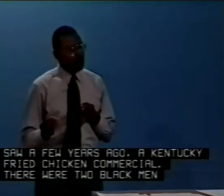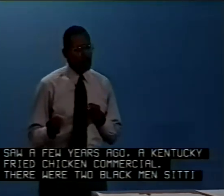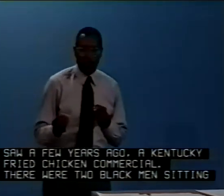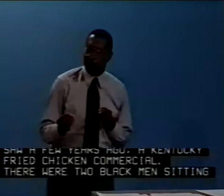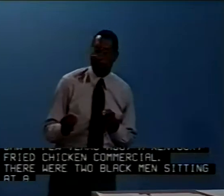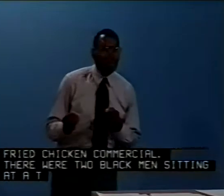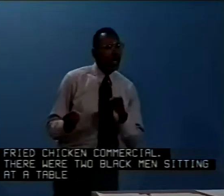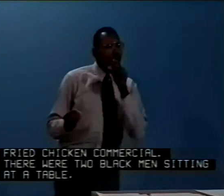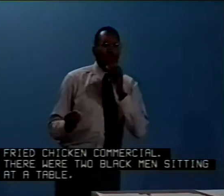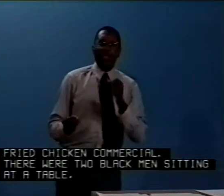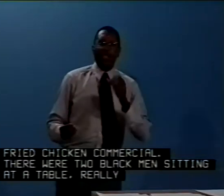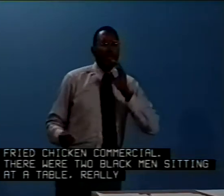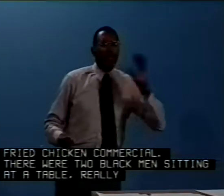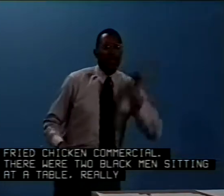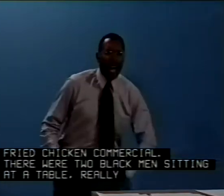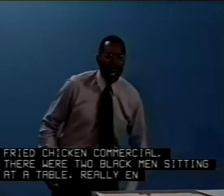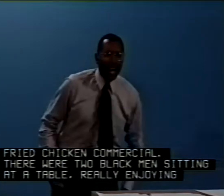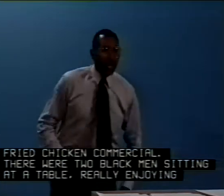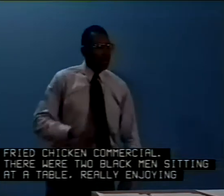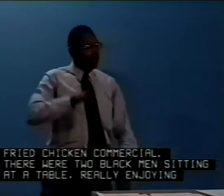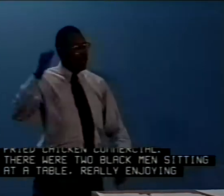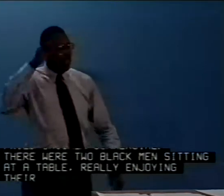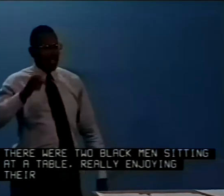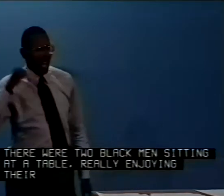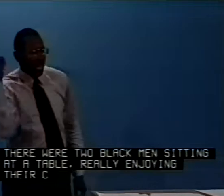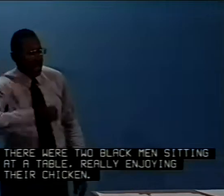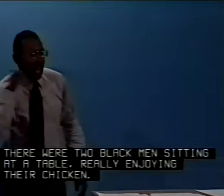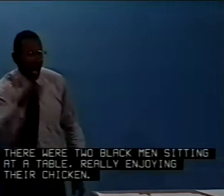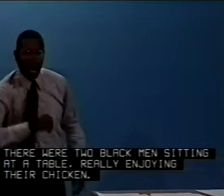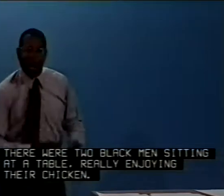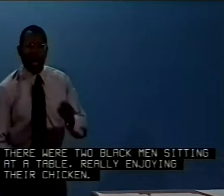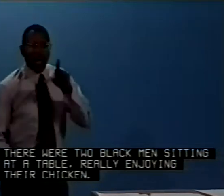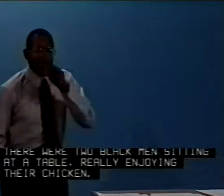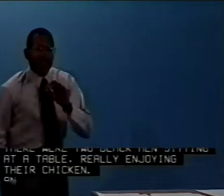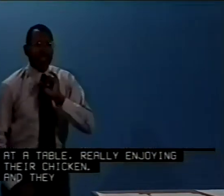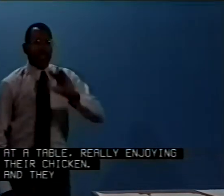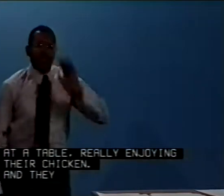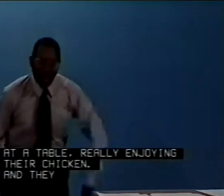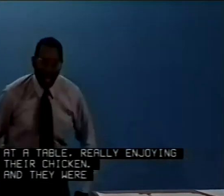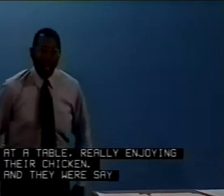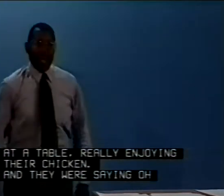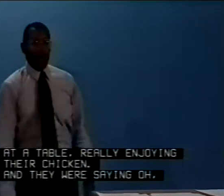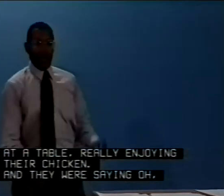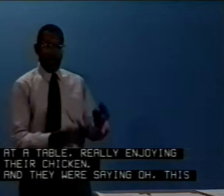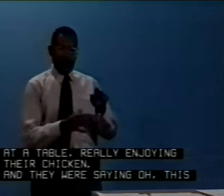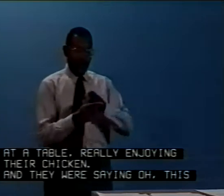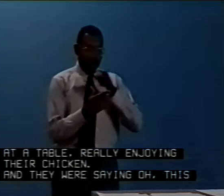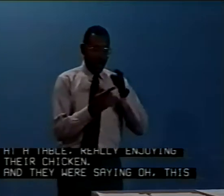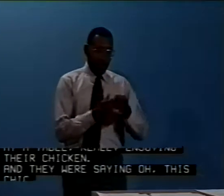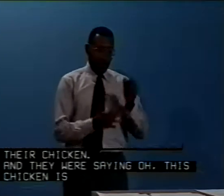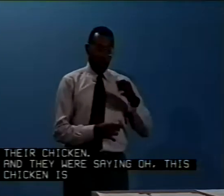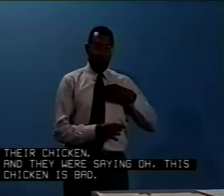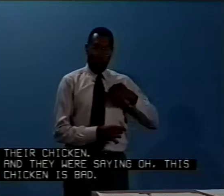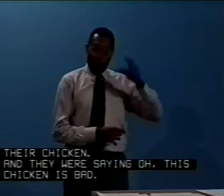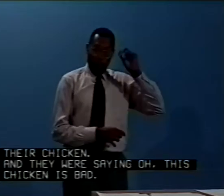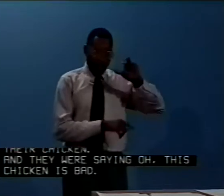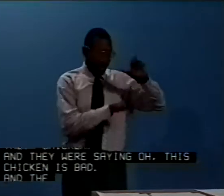And they're saying, "Oh, this chicken's bad." And the other guy says, "Yeah, this chicken is bad." And then there's a